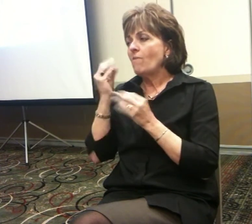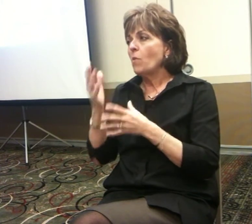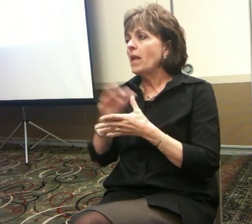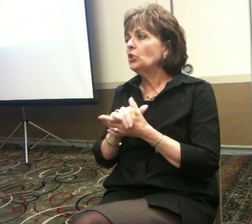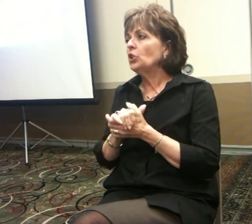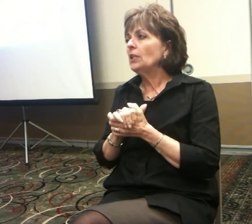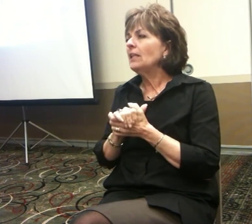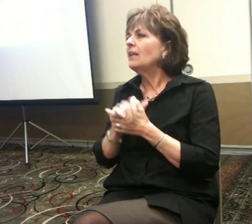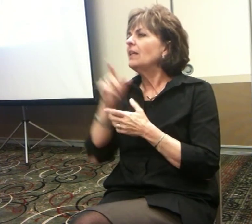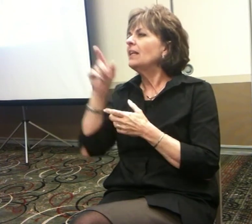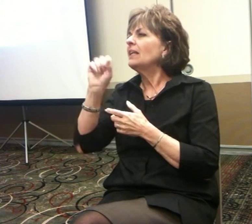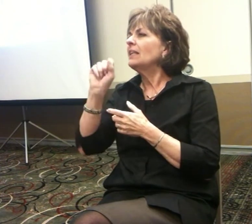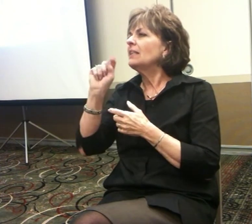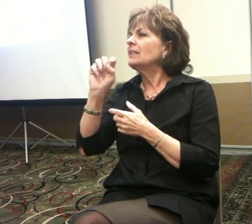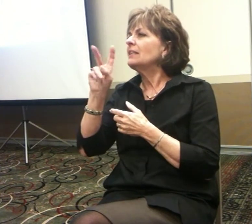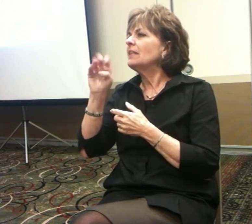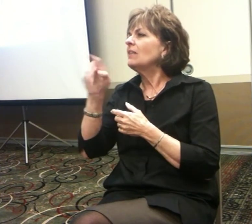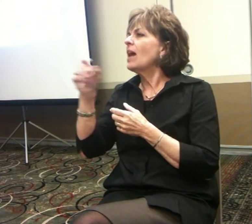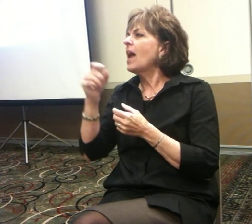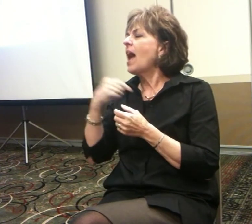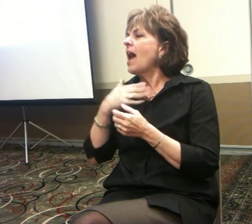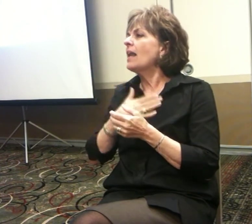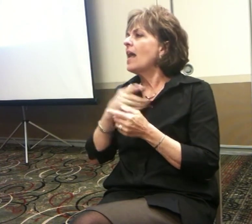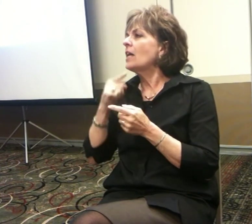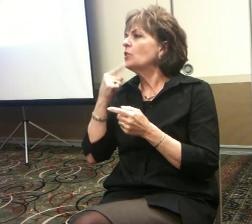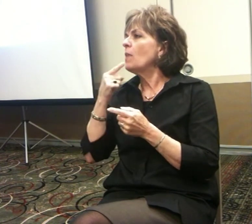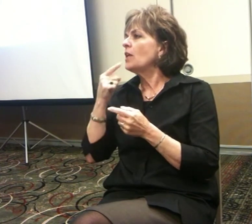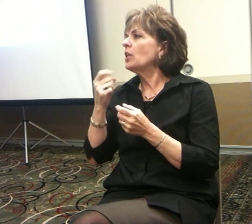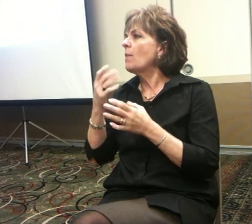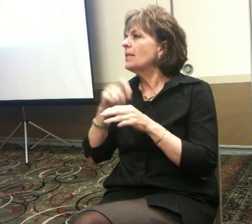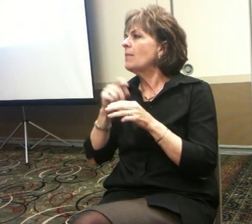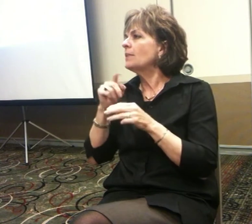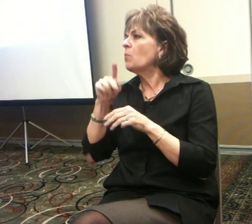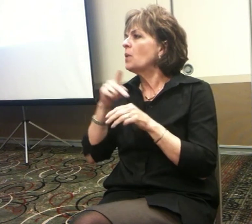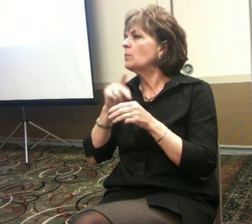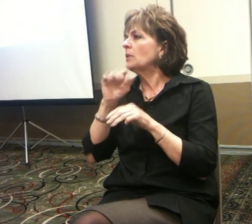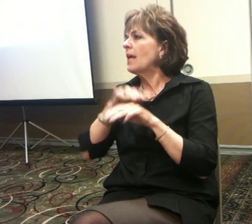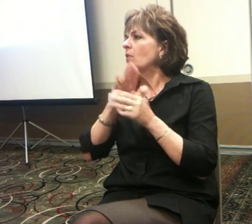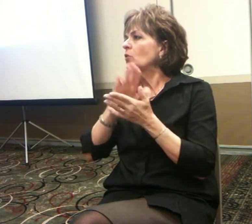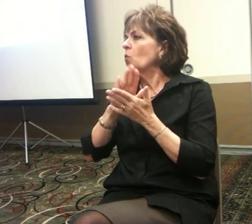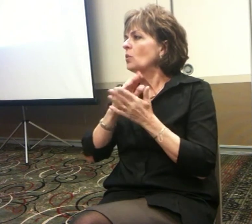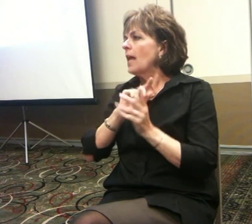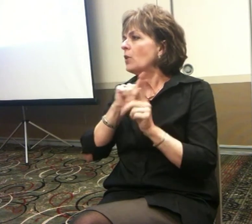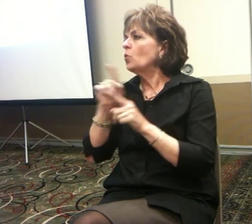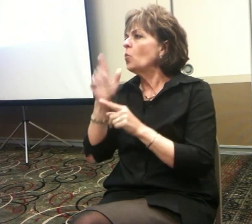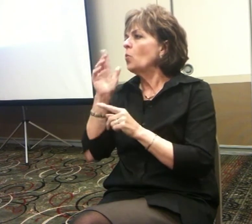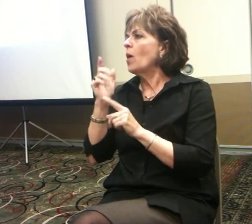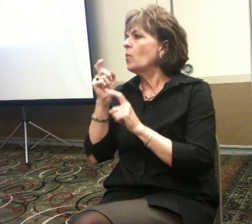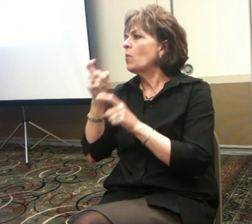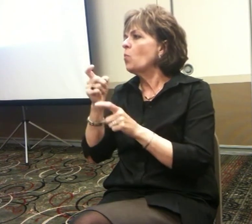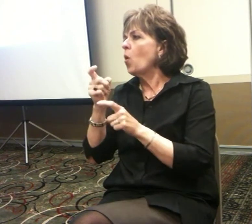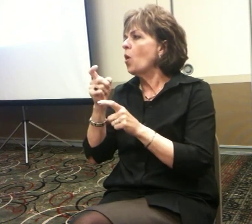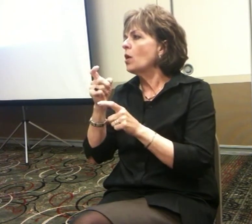I want to mention how many times the principal of the school that I go to will reward the child for calming themselves down by giving them either